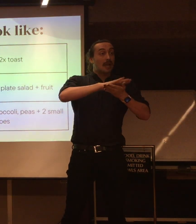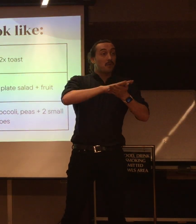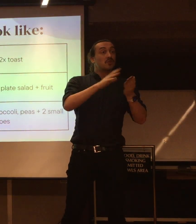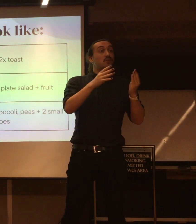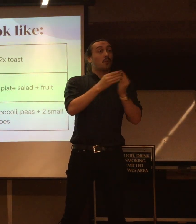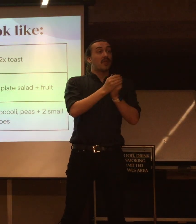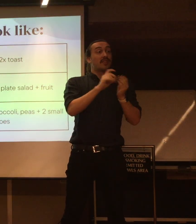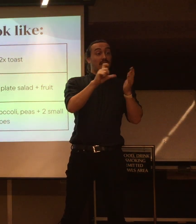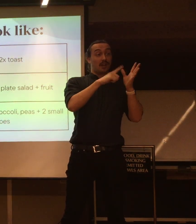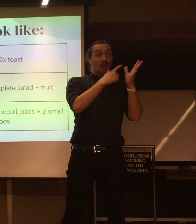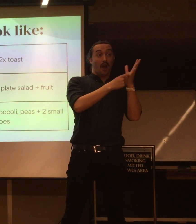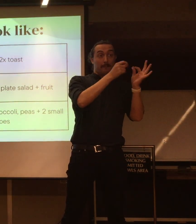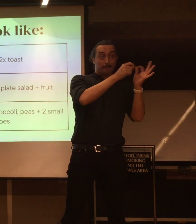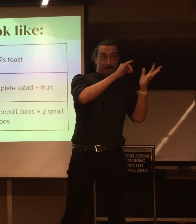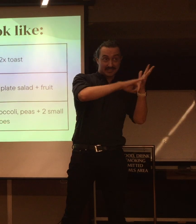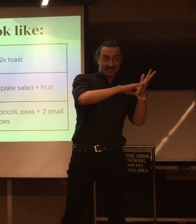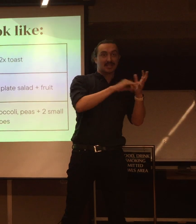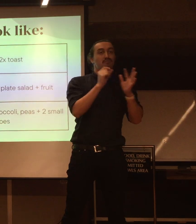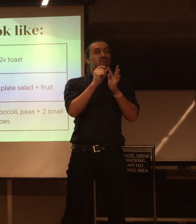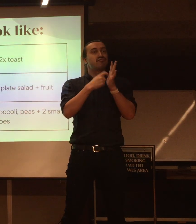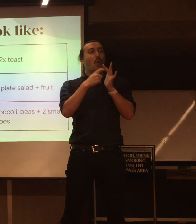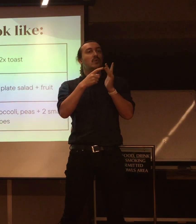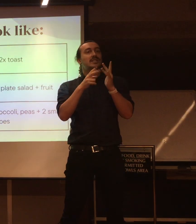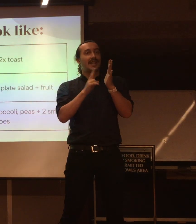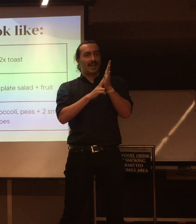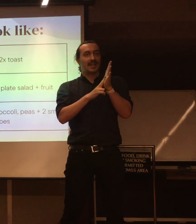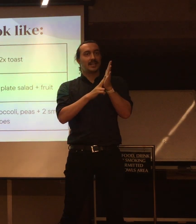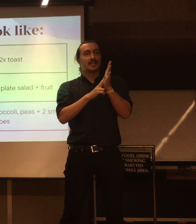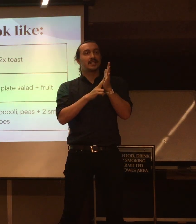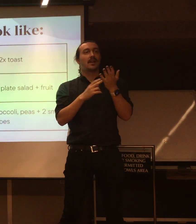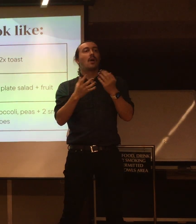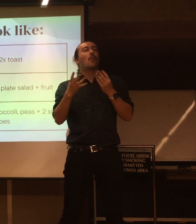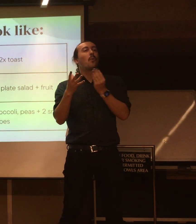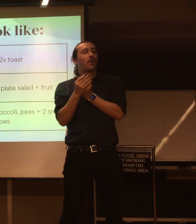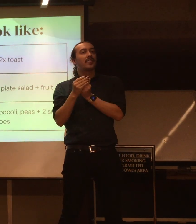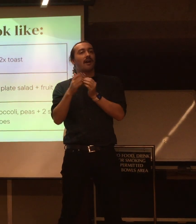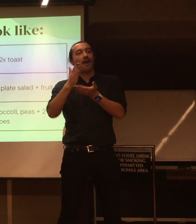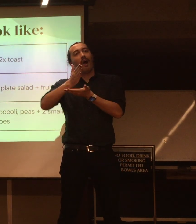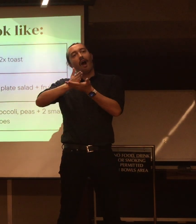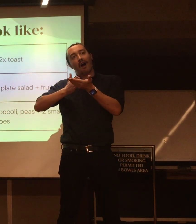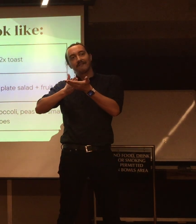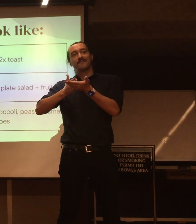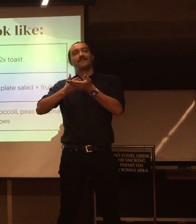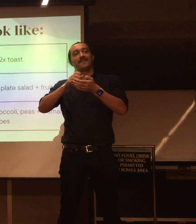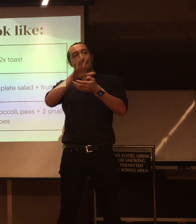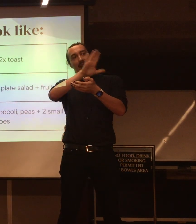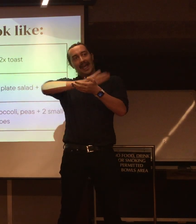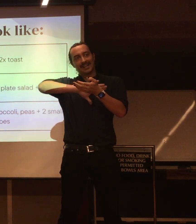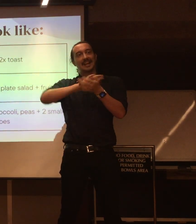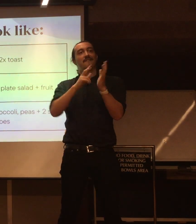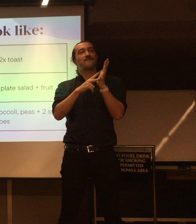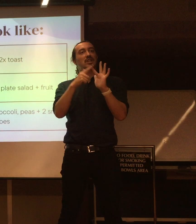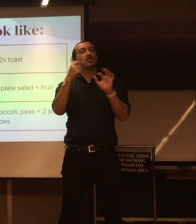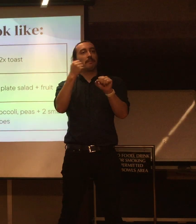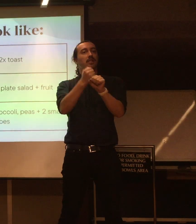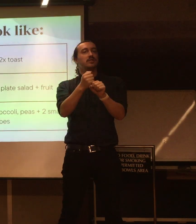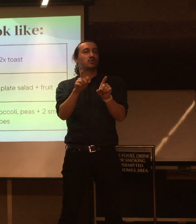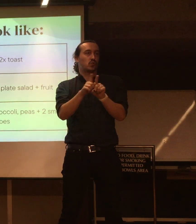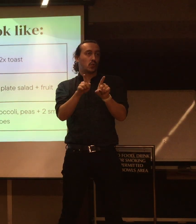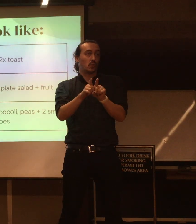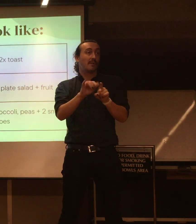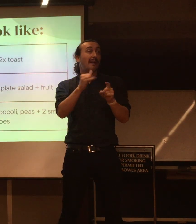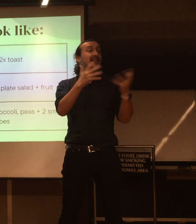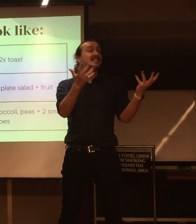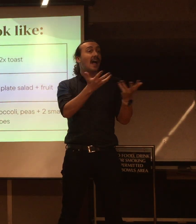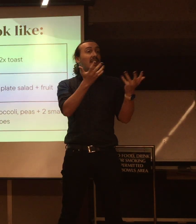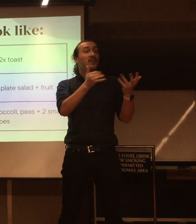protein, with your half a plate of vegetables as well. So that could be a salad, it could be some